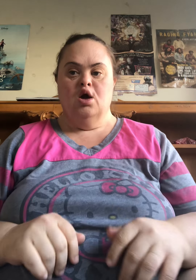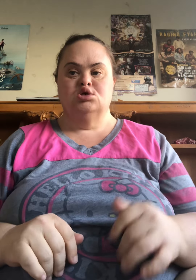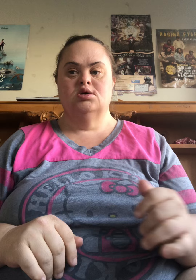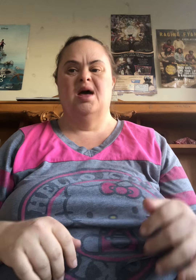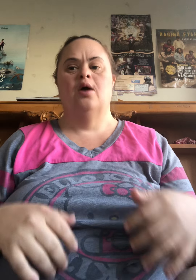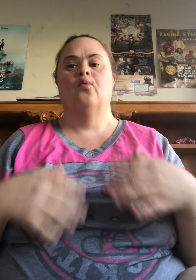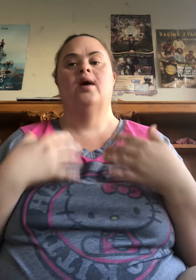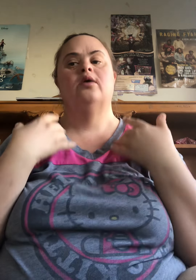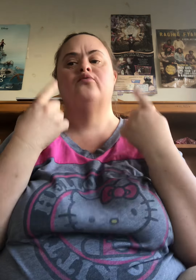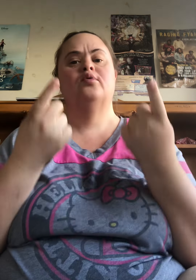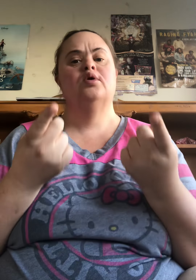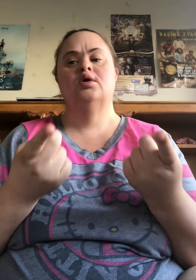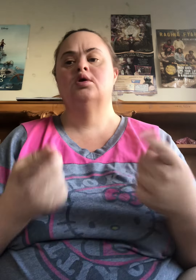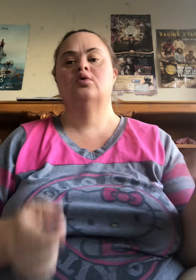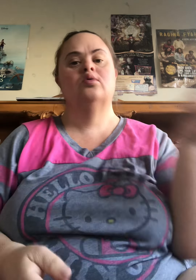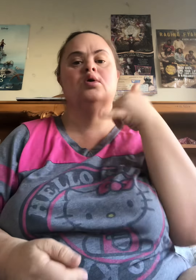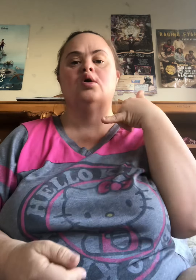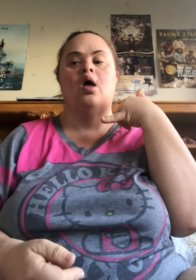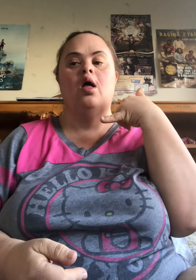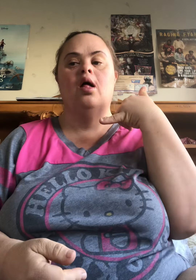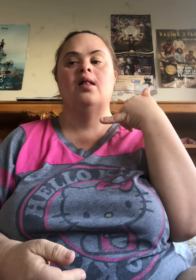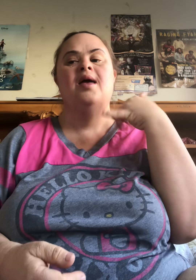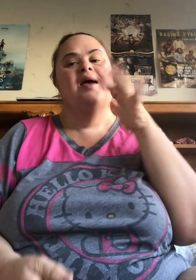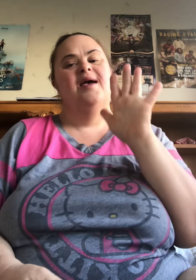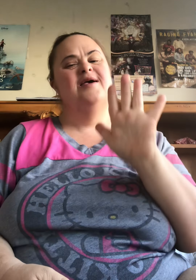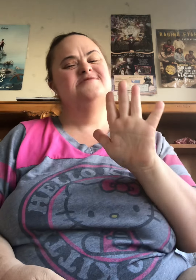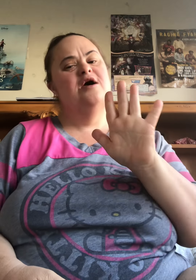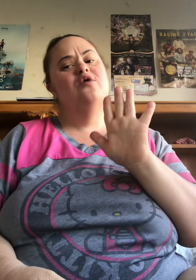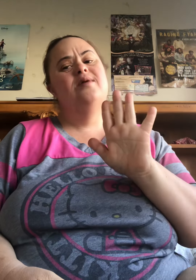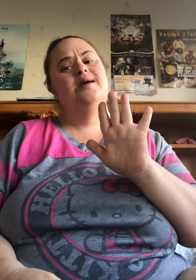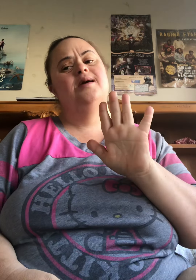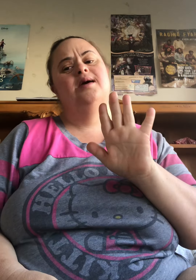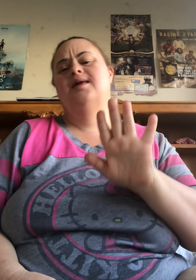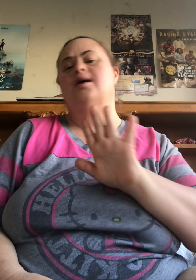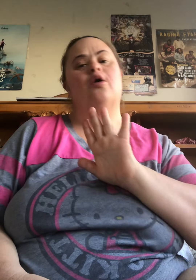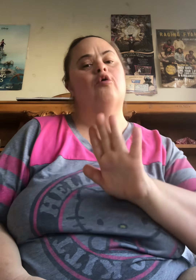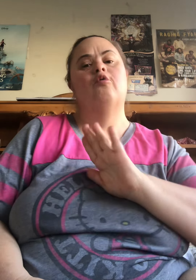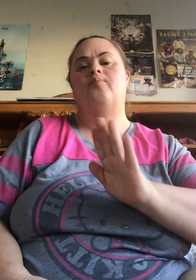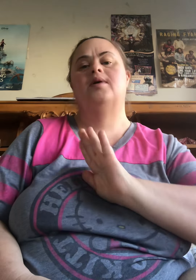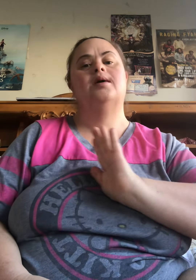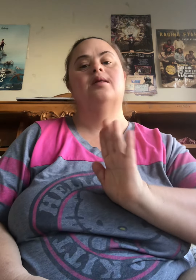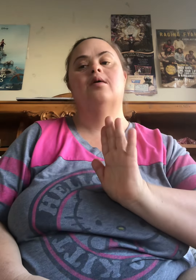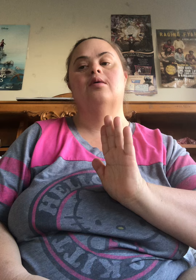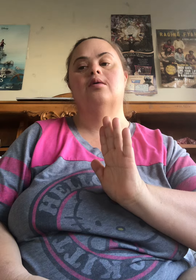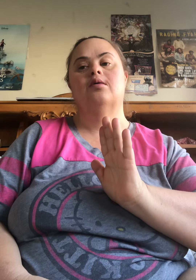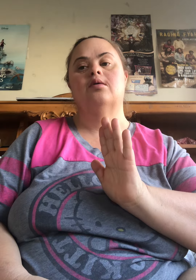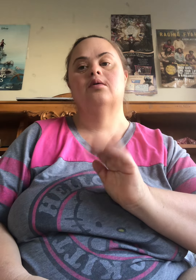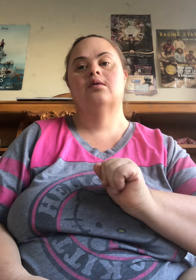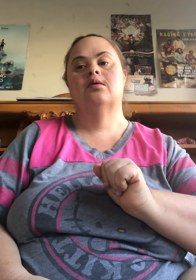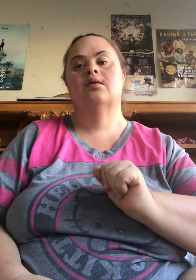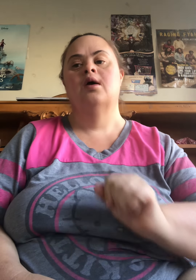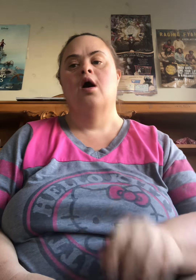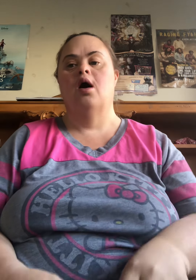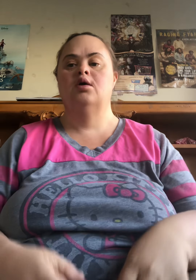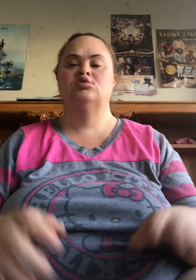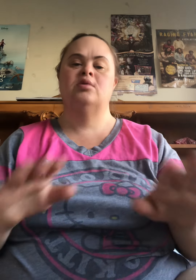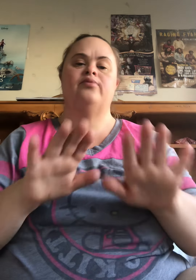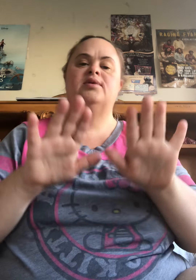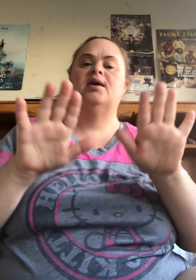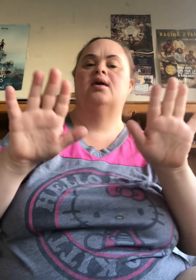Should I wait for you to call? Is there any hope at all? Are you drifting